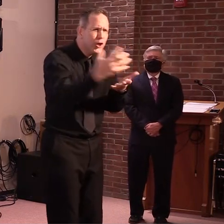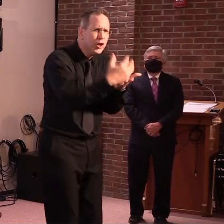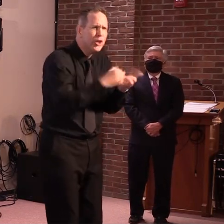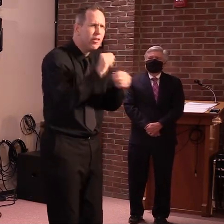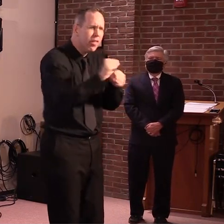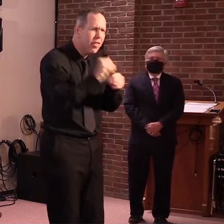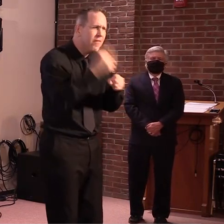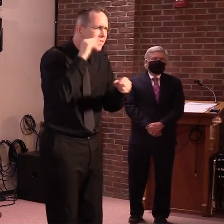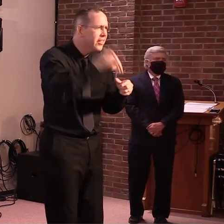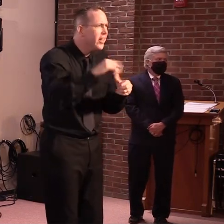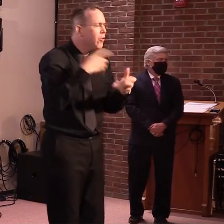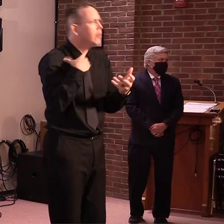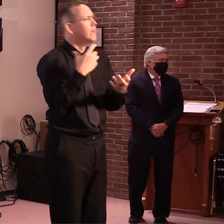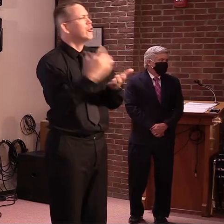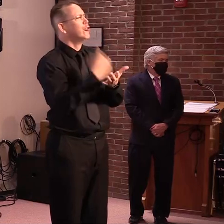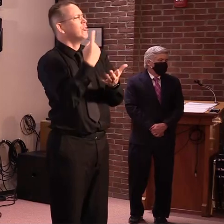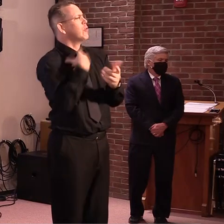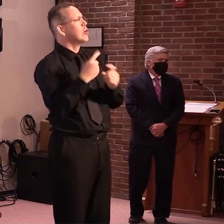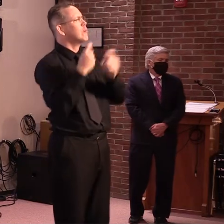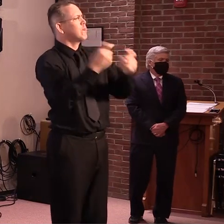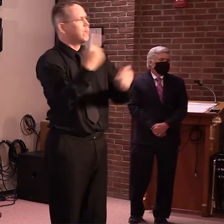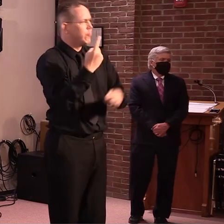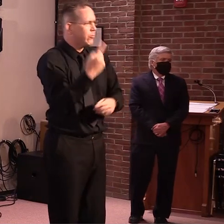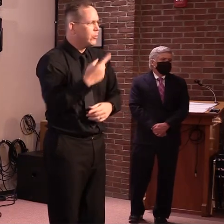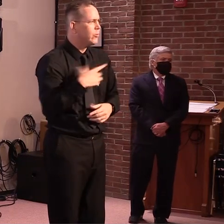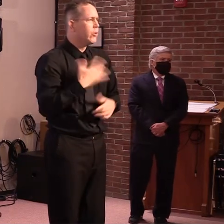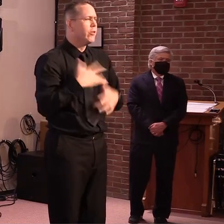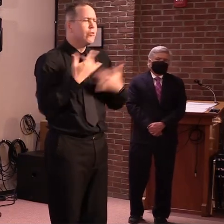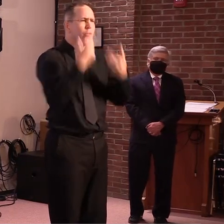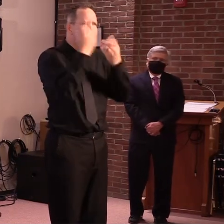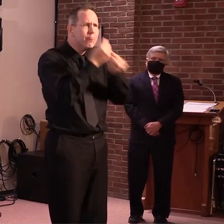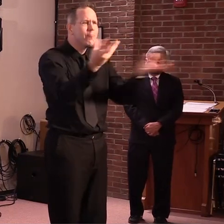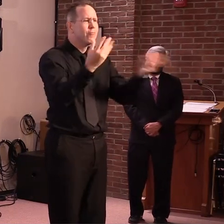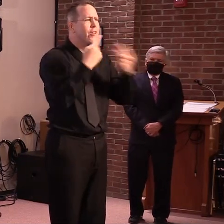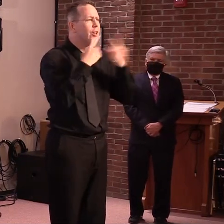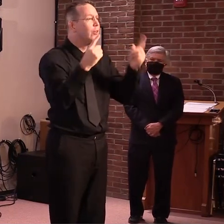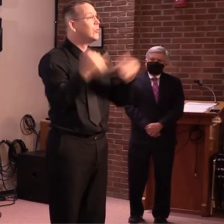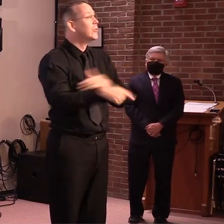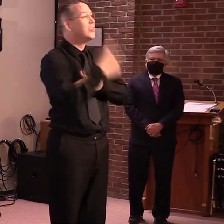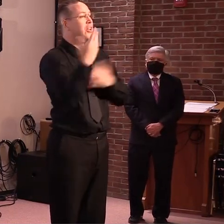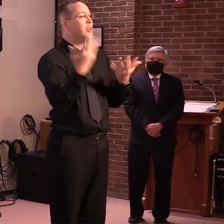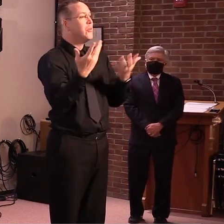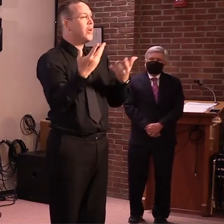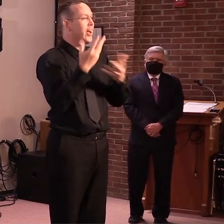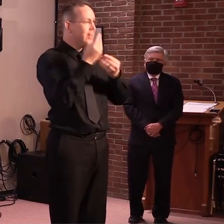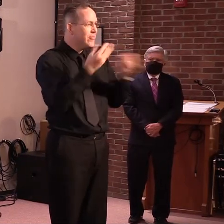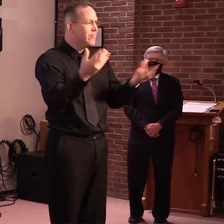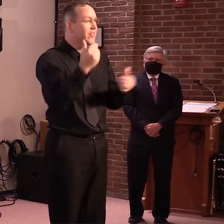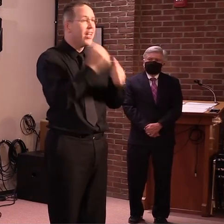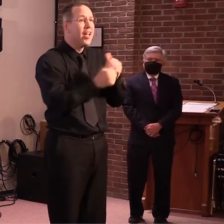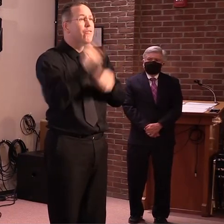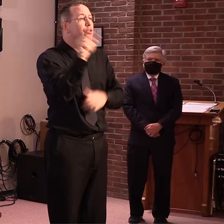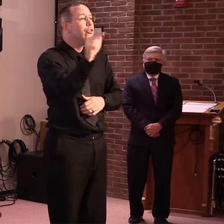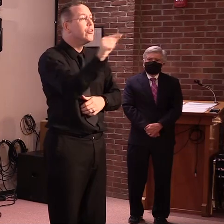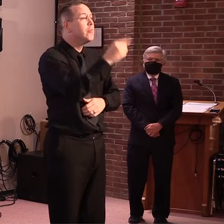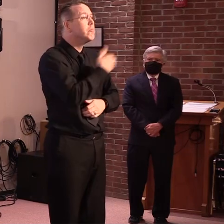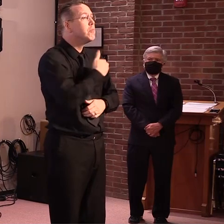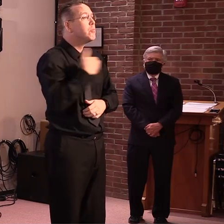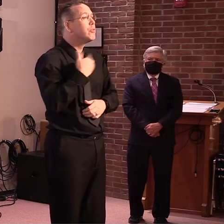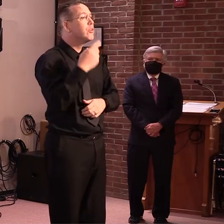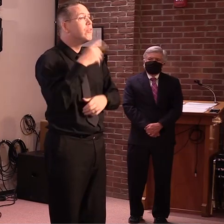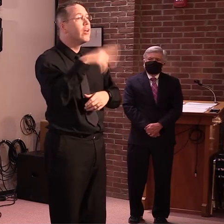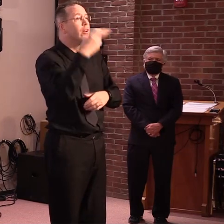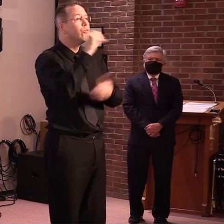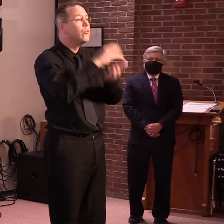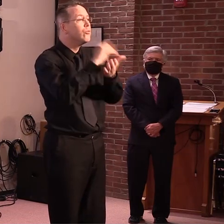behalf of the McClure Foundation, we are pleased to announce today that every member of the Vermont High School class of 2020